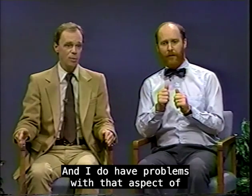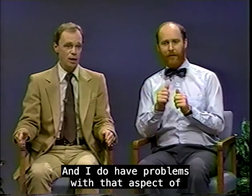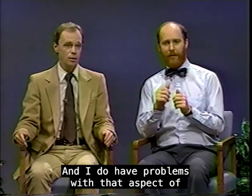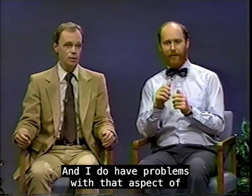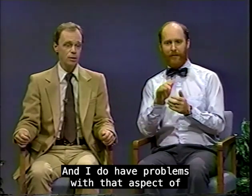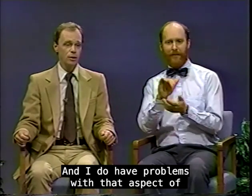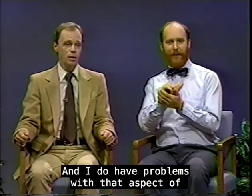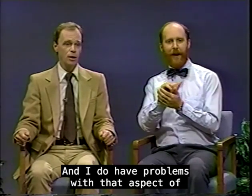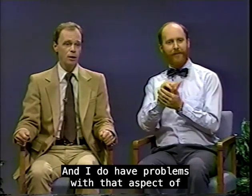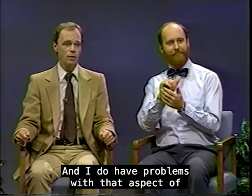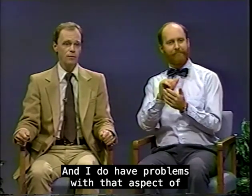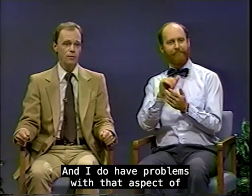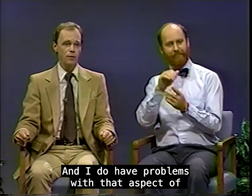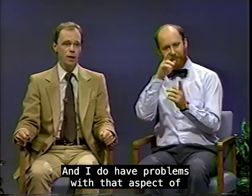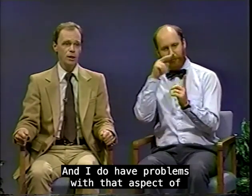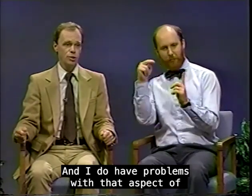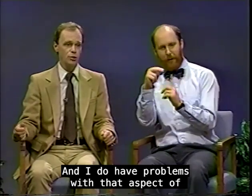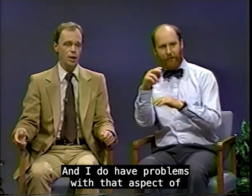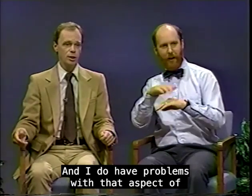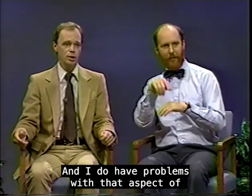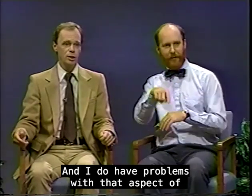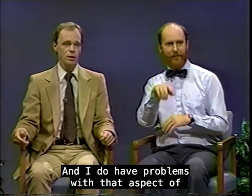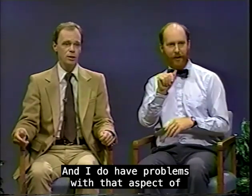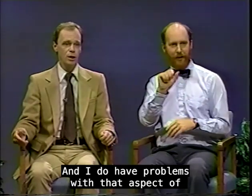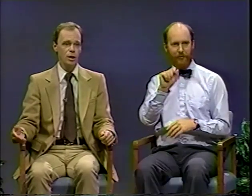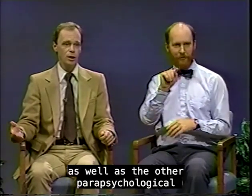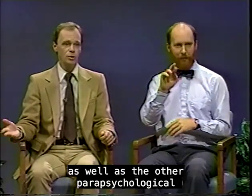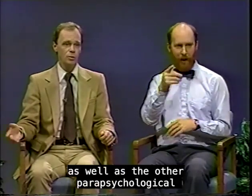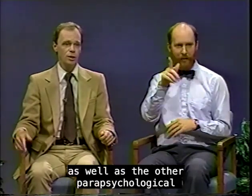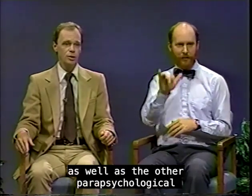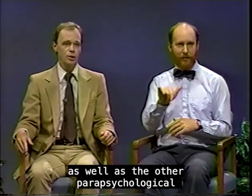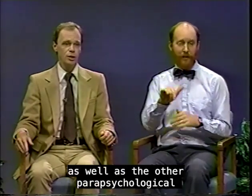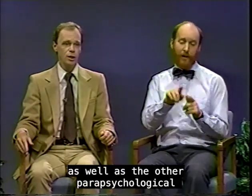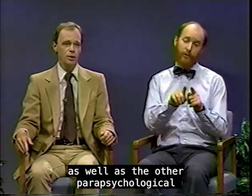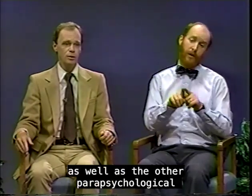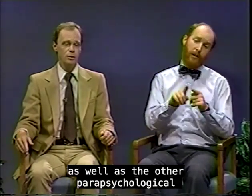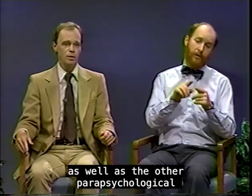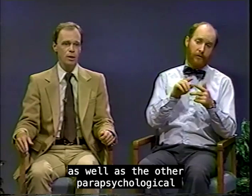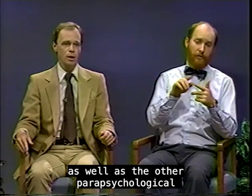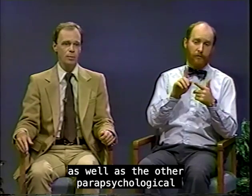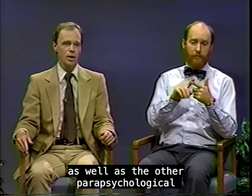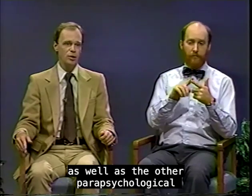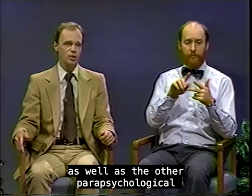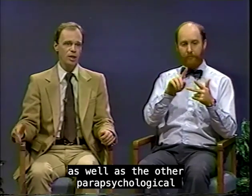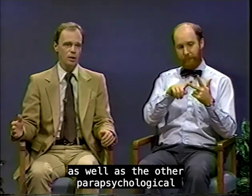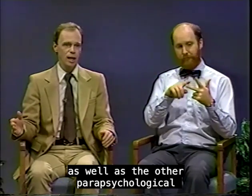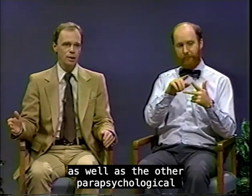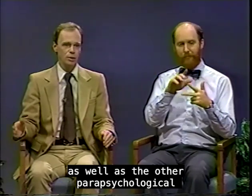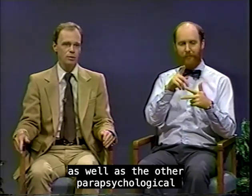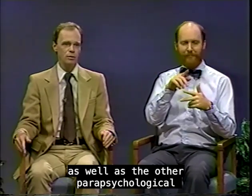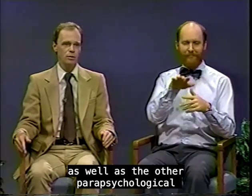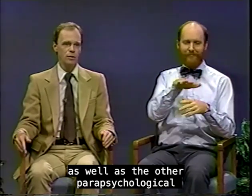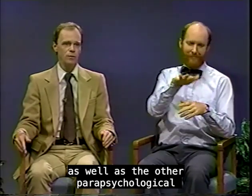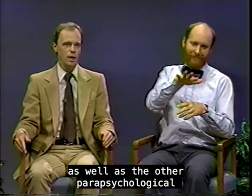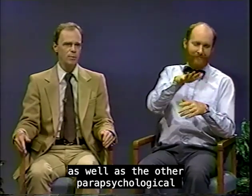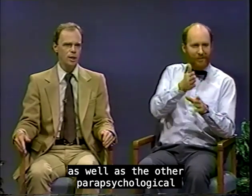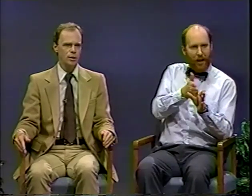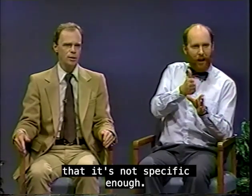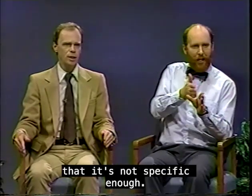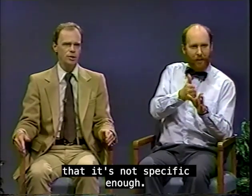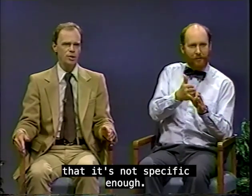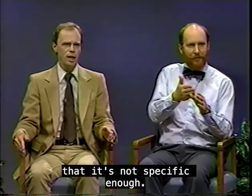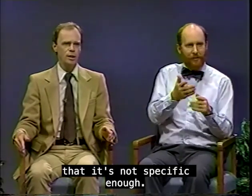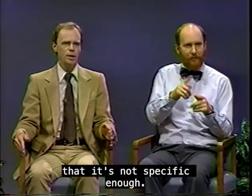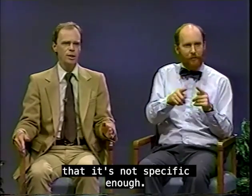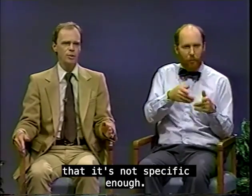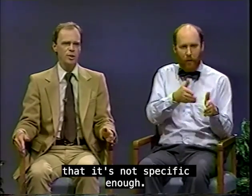that aspect of astrology as well as the other parapsychological phenomenon,